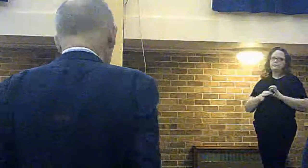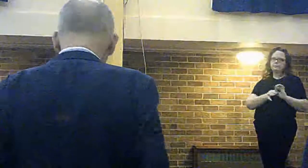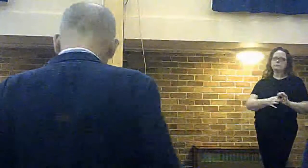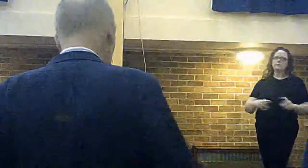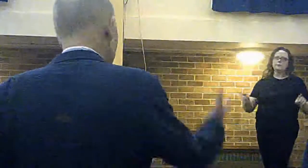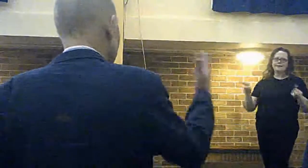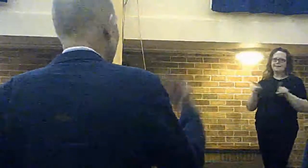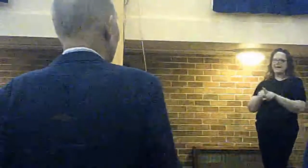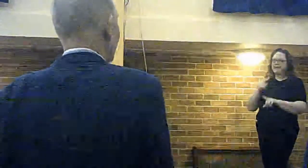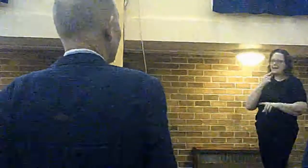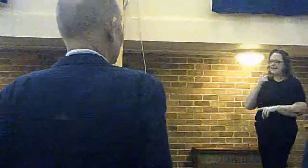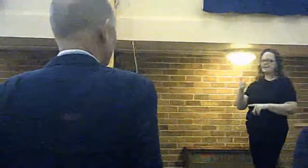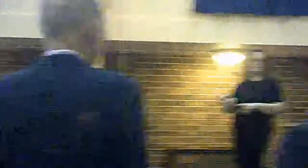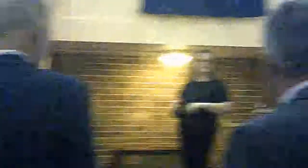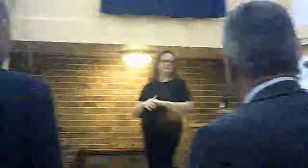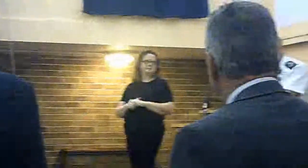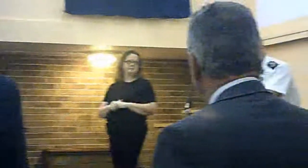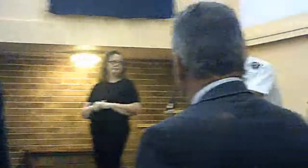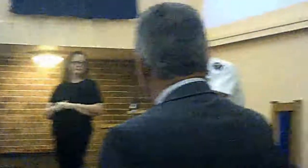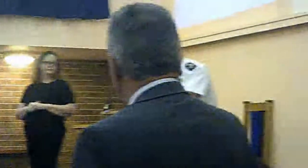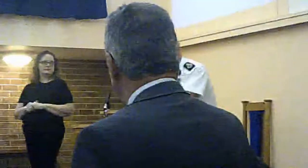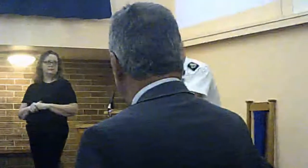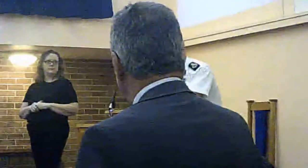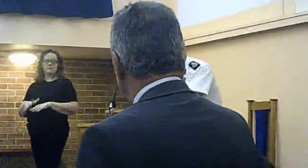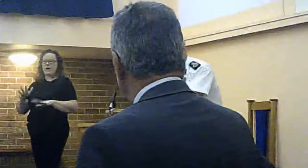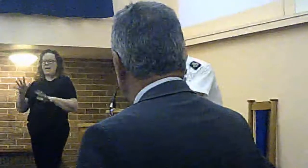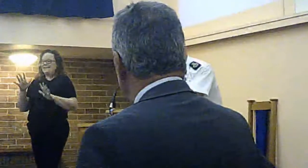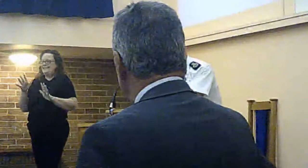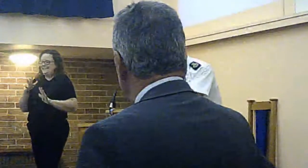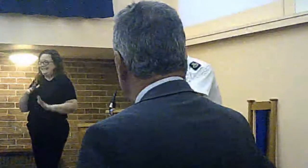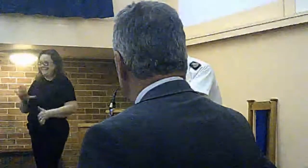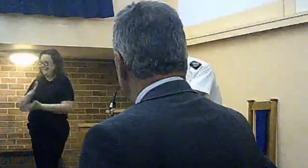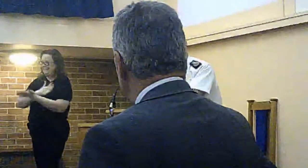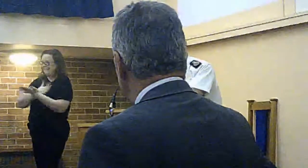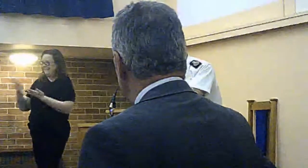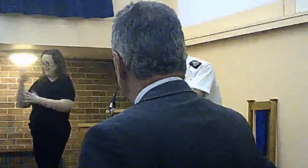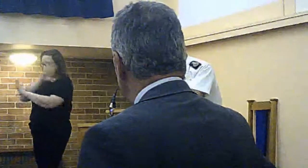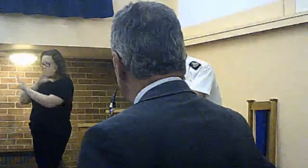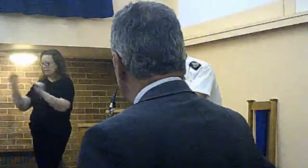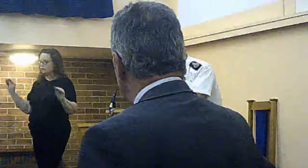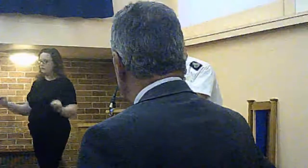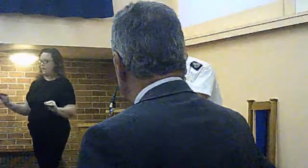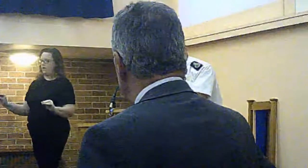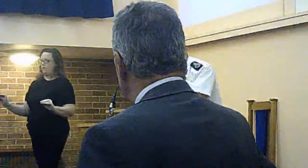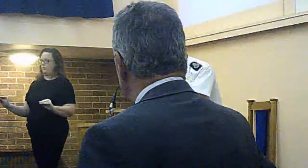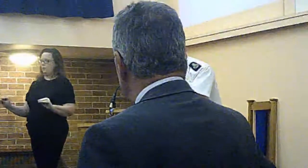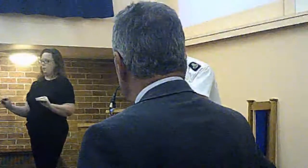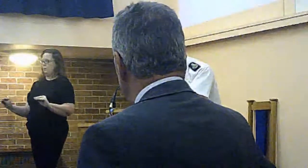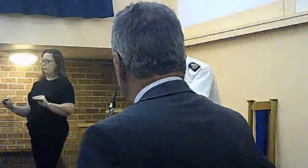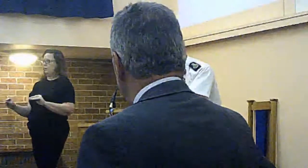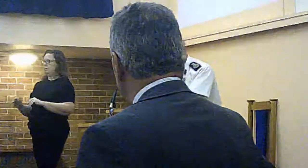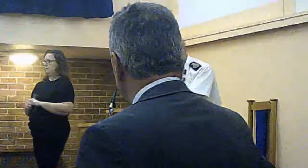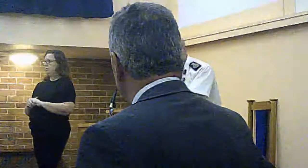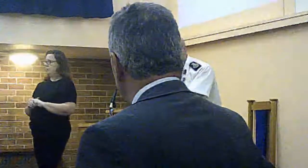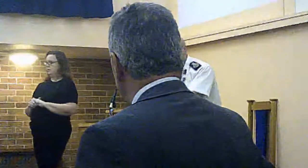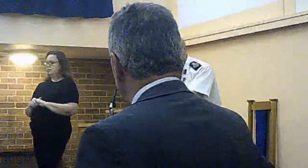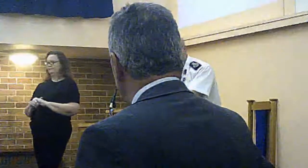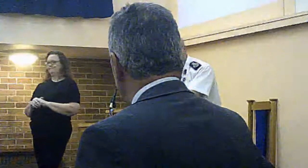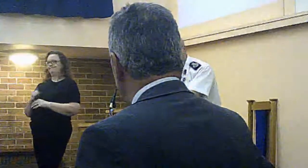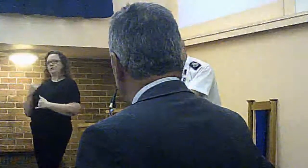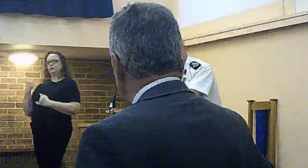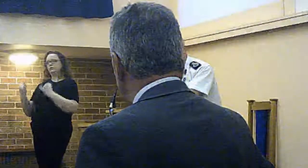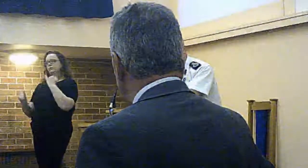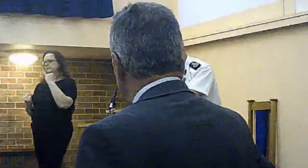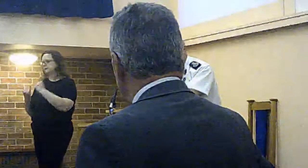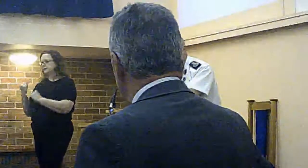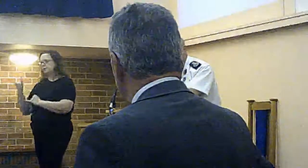thing now but as it stands and i need to make this point absolutely clear and i'm not in any way i'm not being in any way critical of